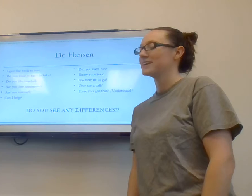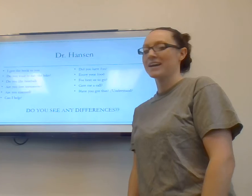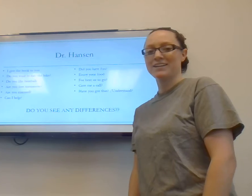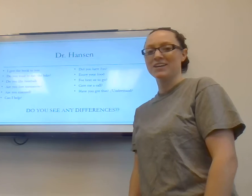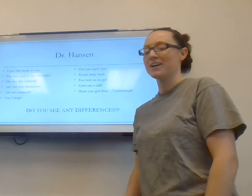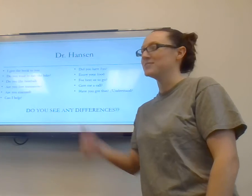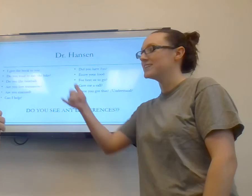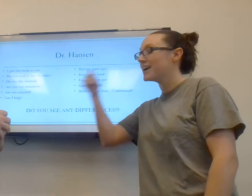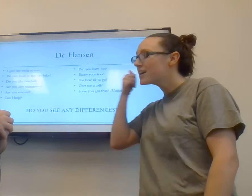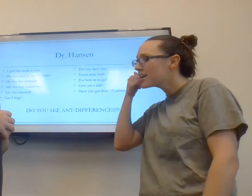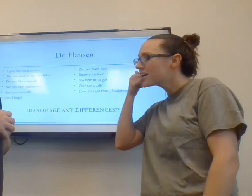Okay, and I would say,